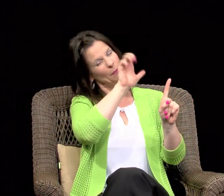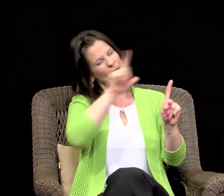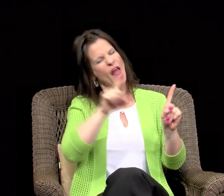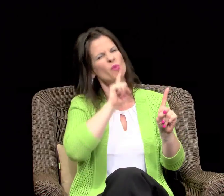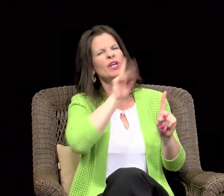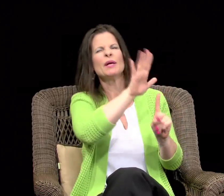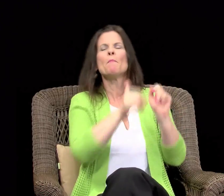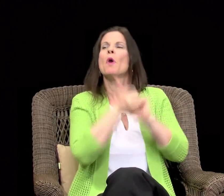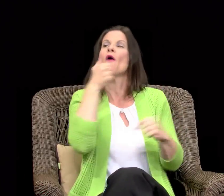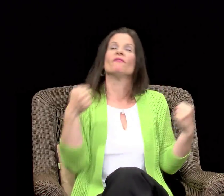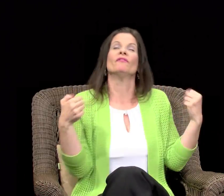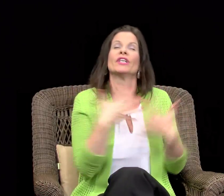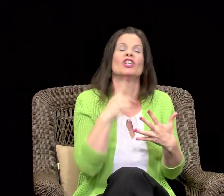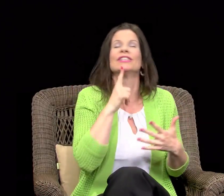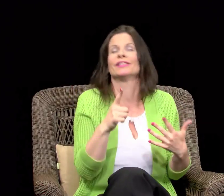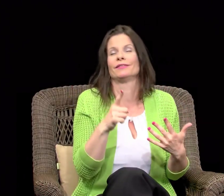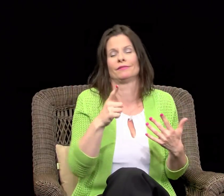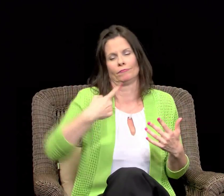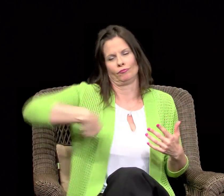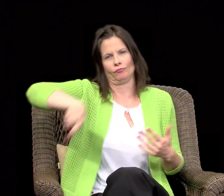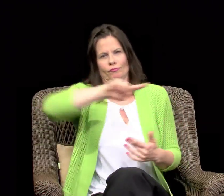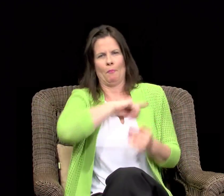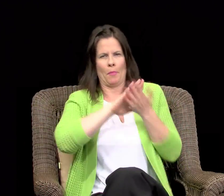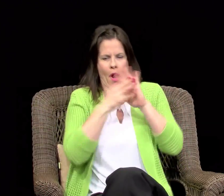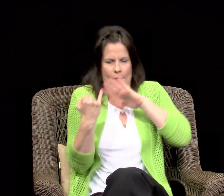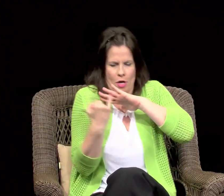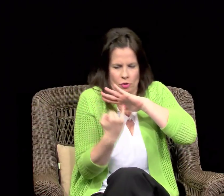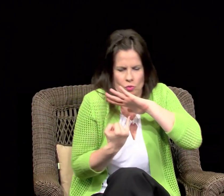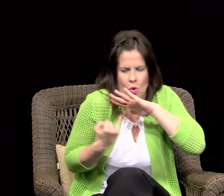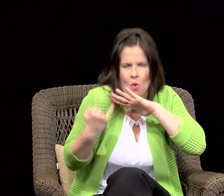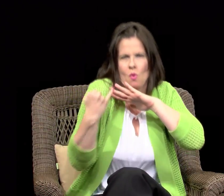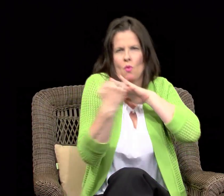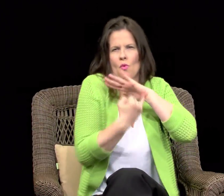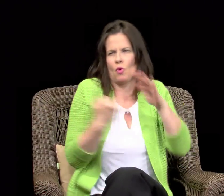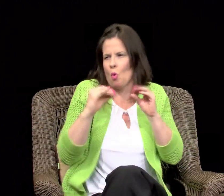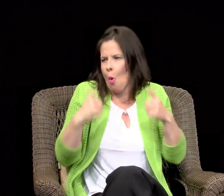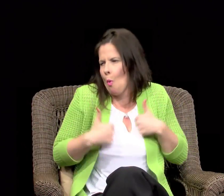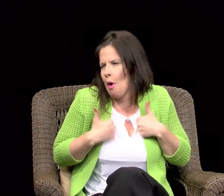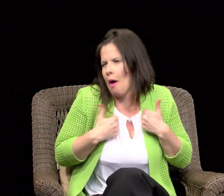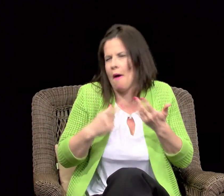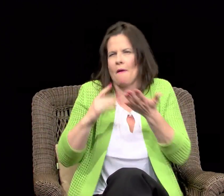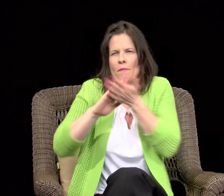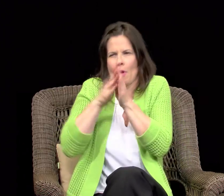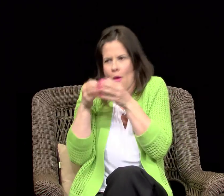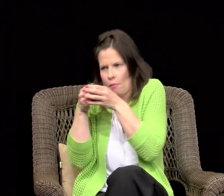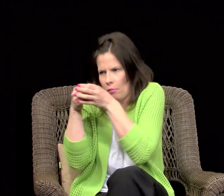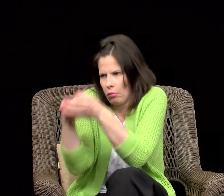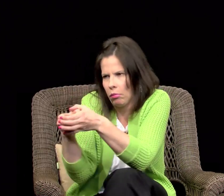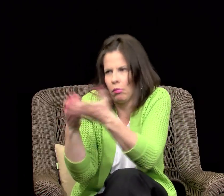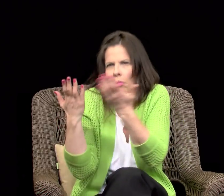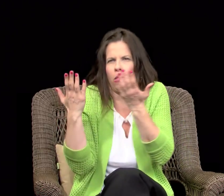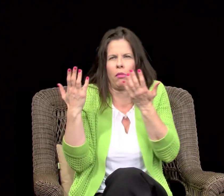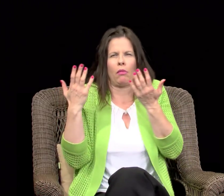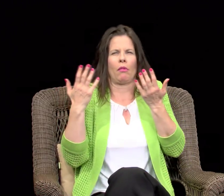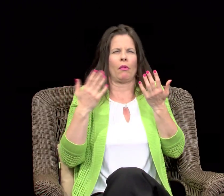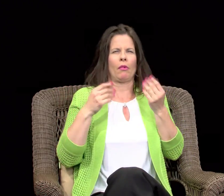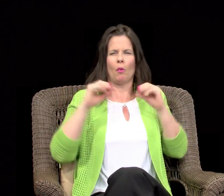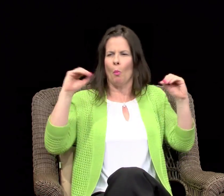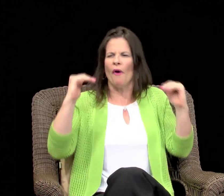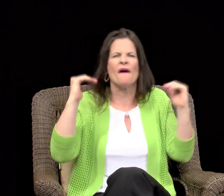Bell, he was really afraid of deaf people. They supported isolating